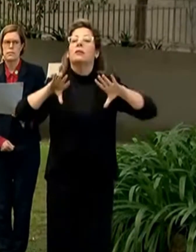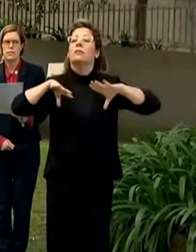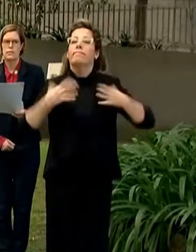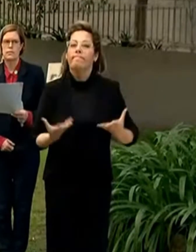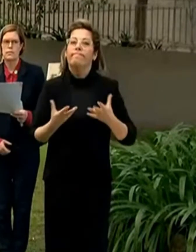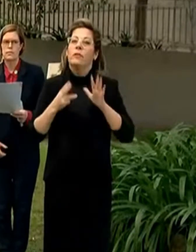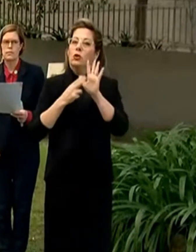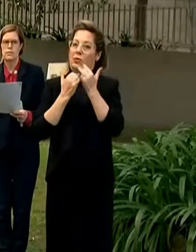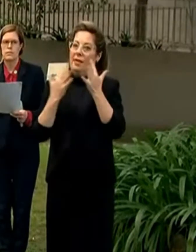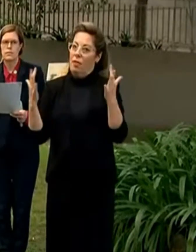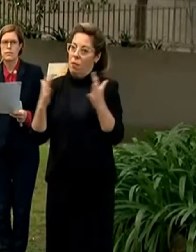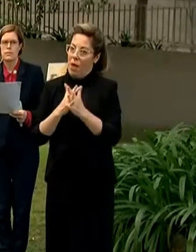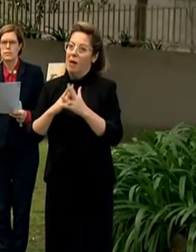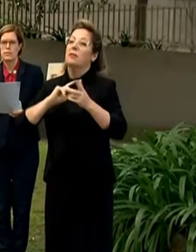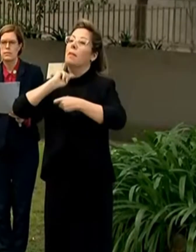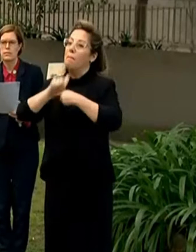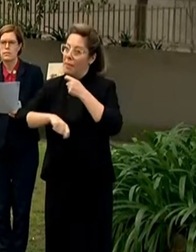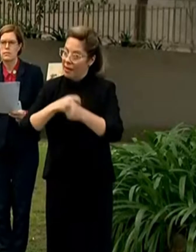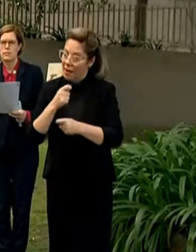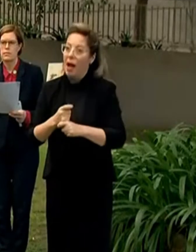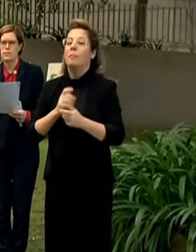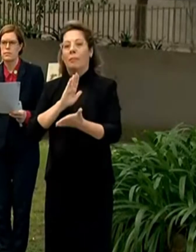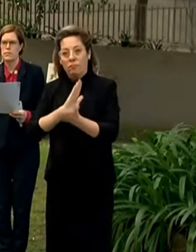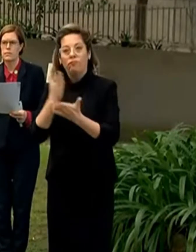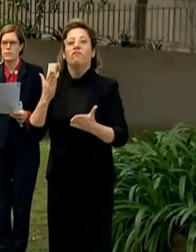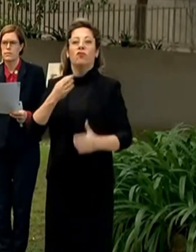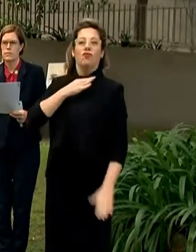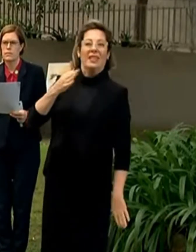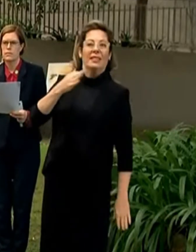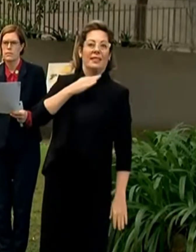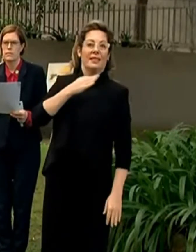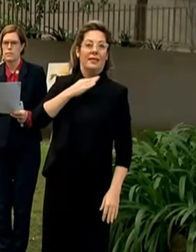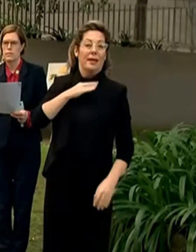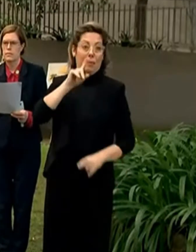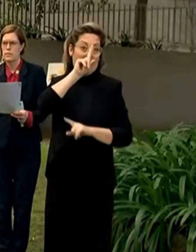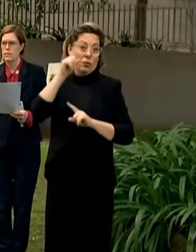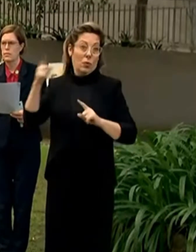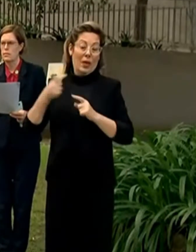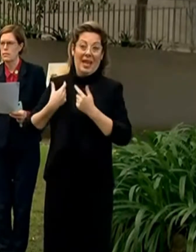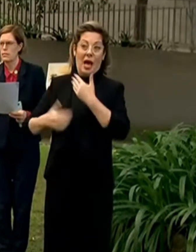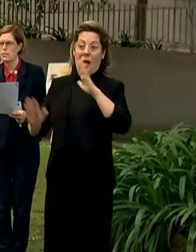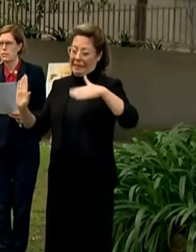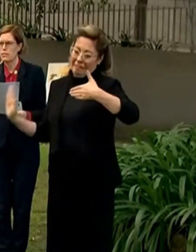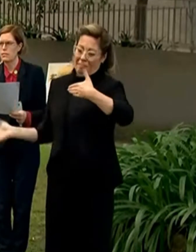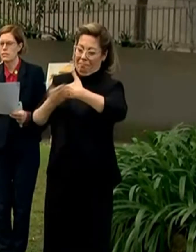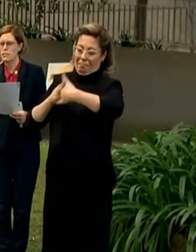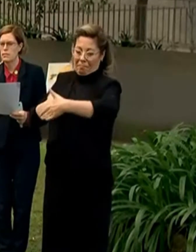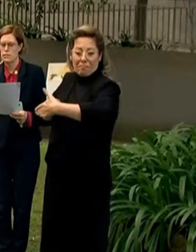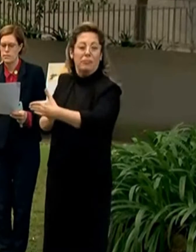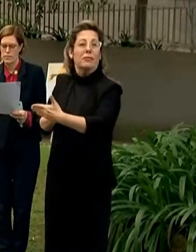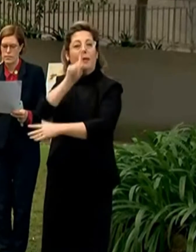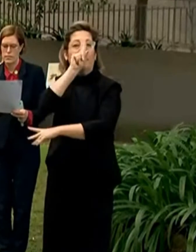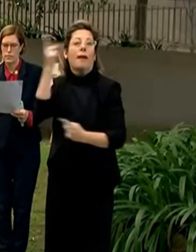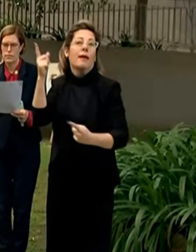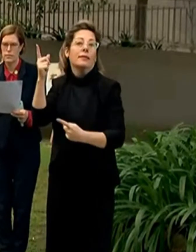border is complete, no border is impenetrable, as Queensland themselves found out and as we've found as well. But I do